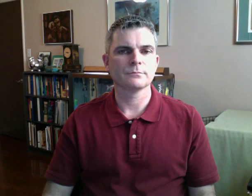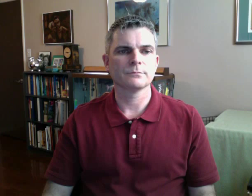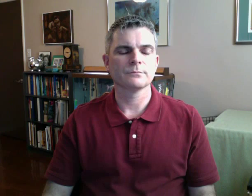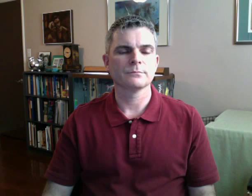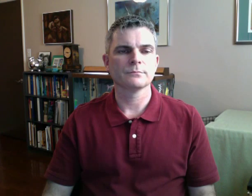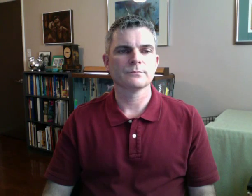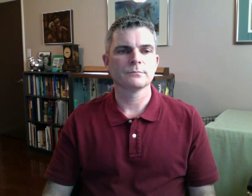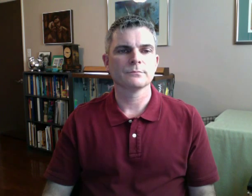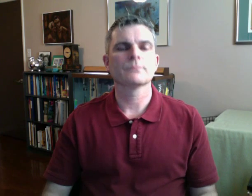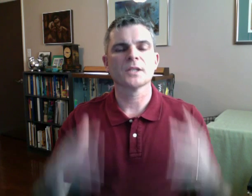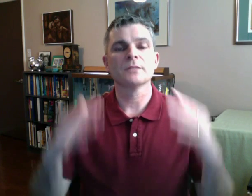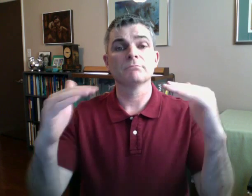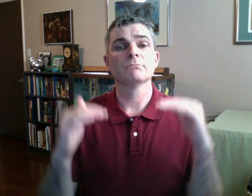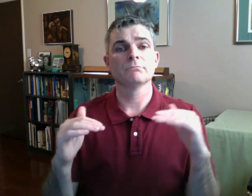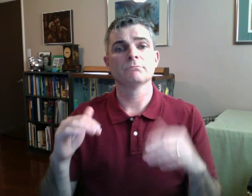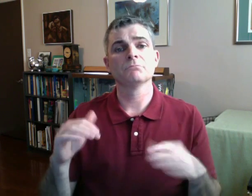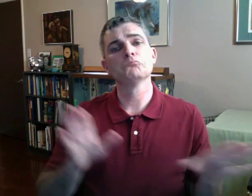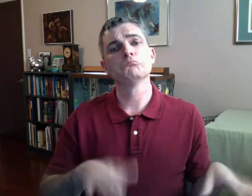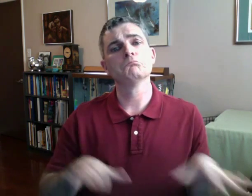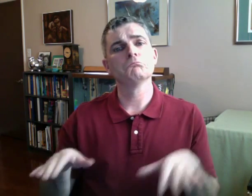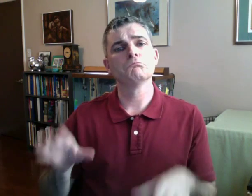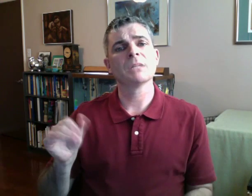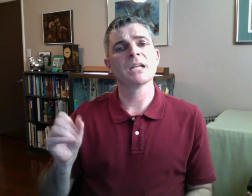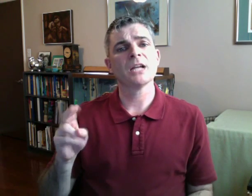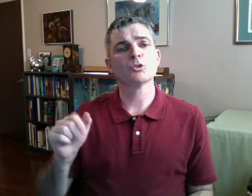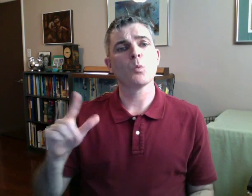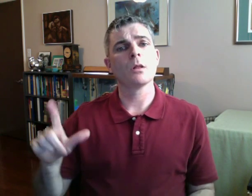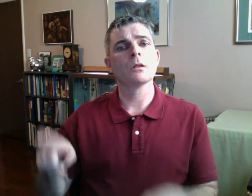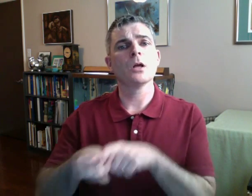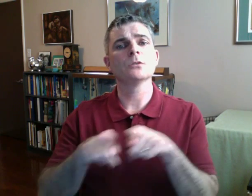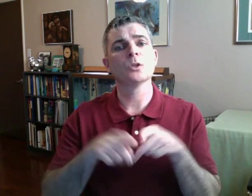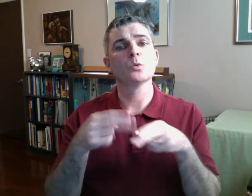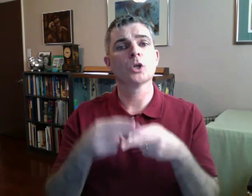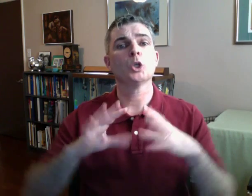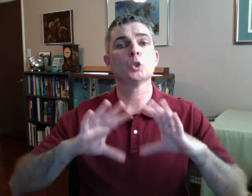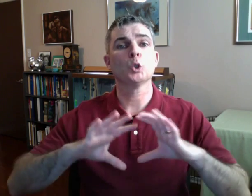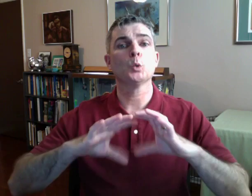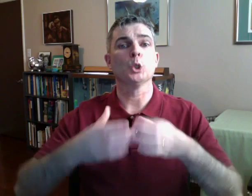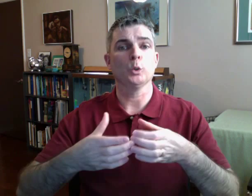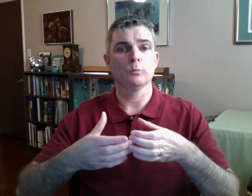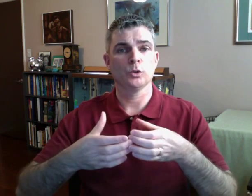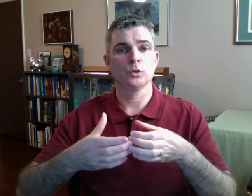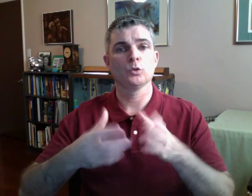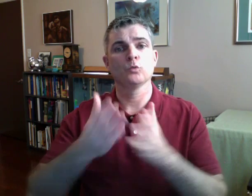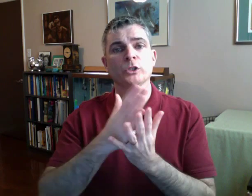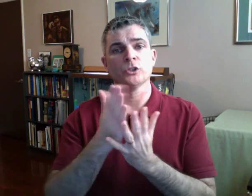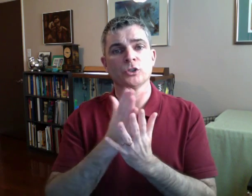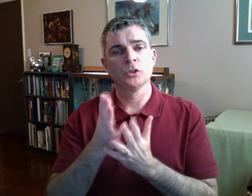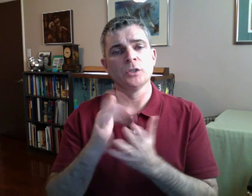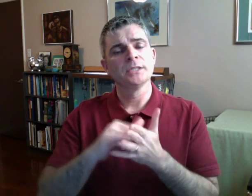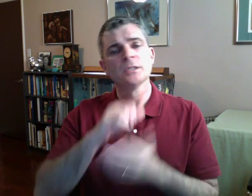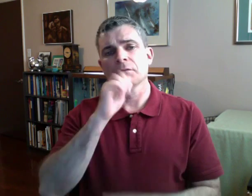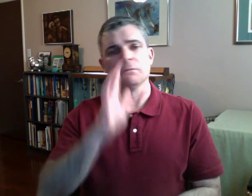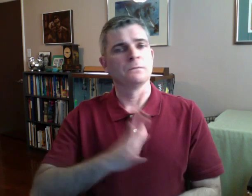The calculator register is also the business of the group register, and this is an informed speech that is used by peers and friends.